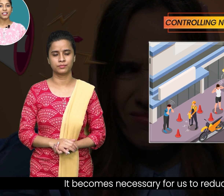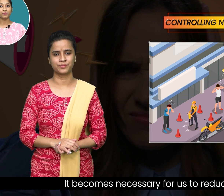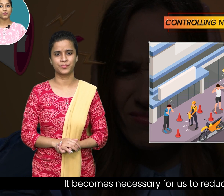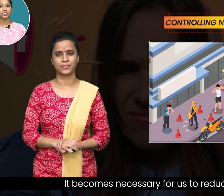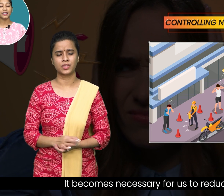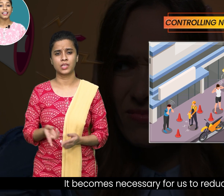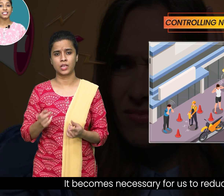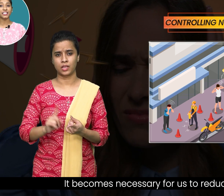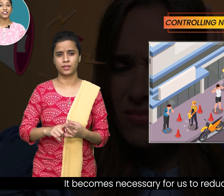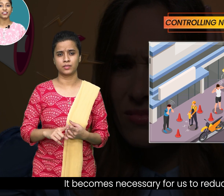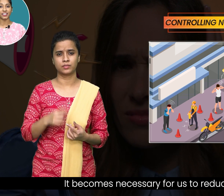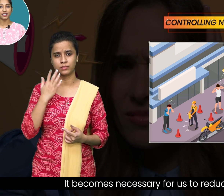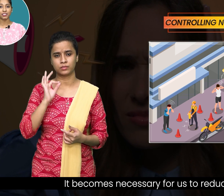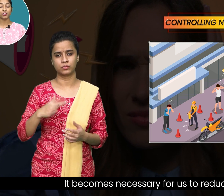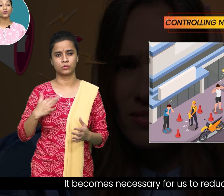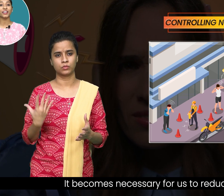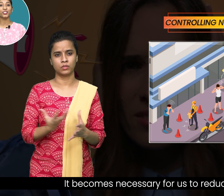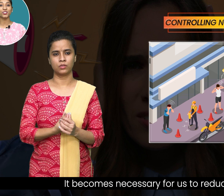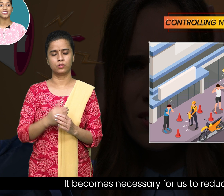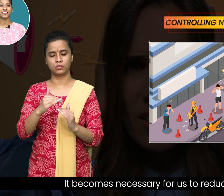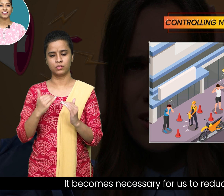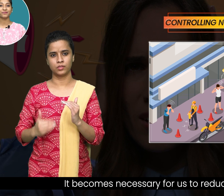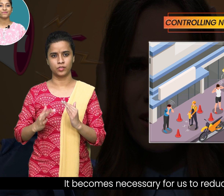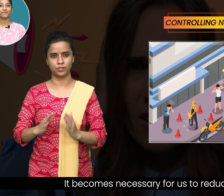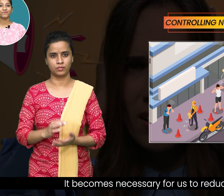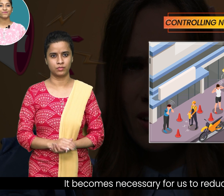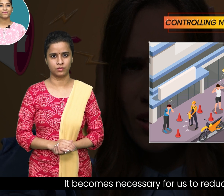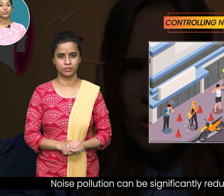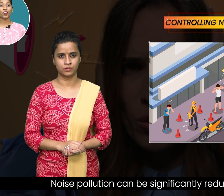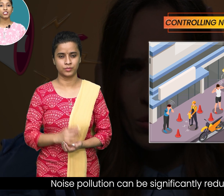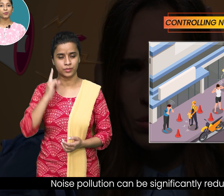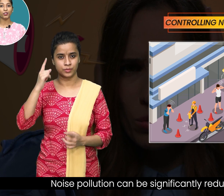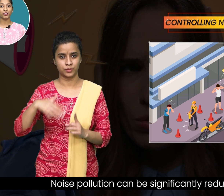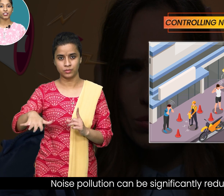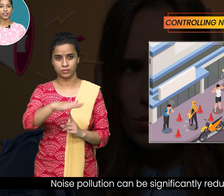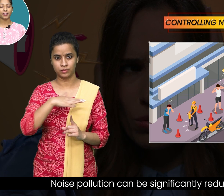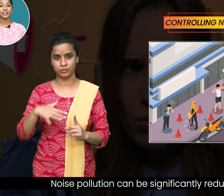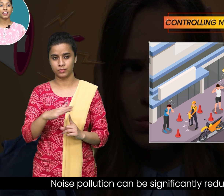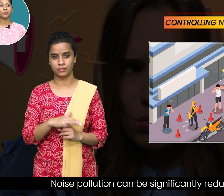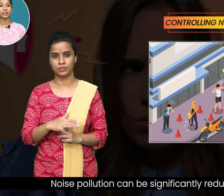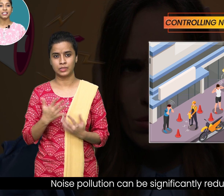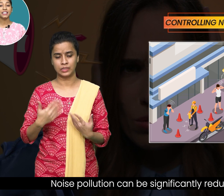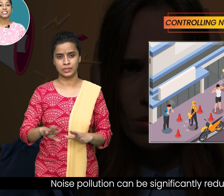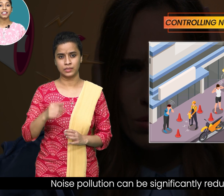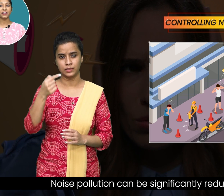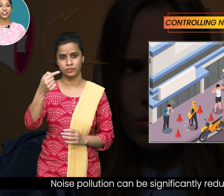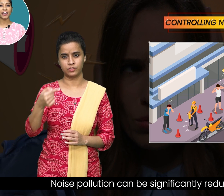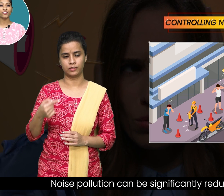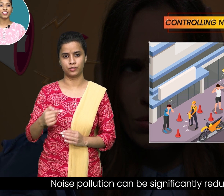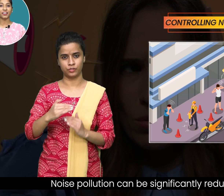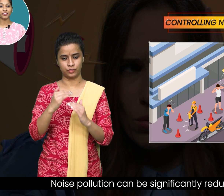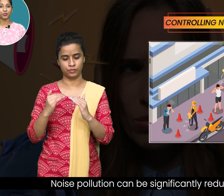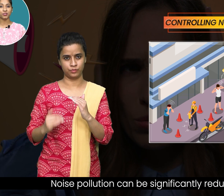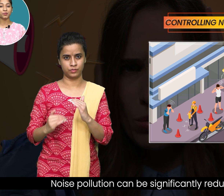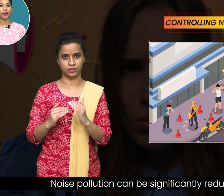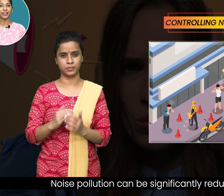It becomes necessary for us to reduce it. Noise pollution can be